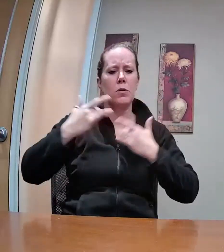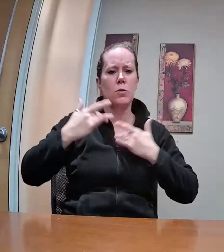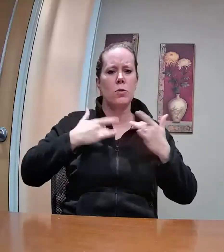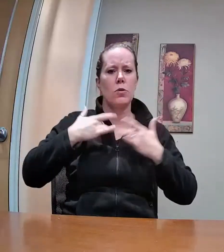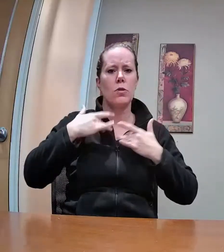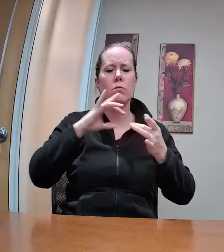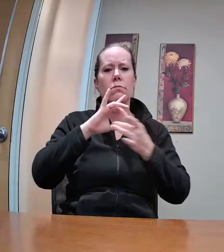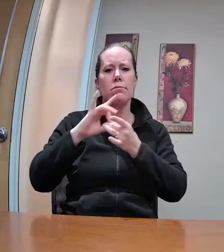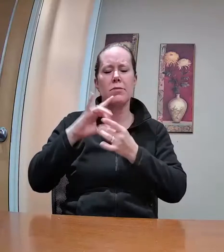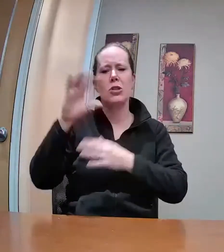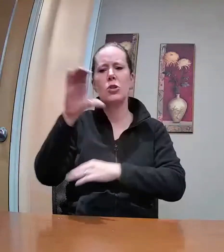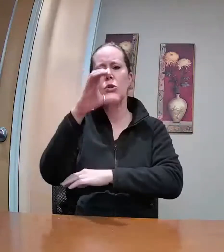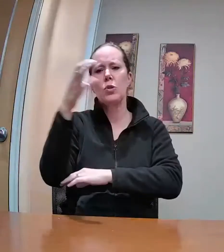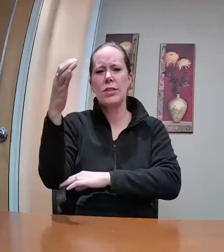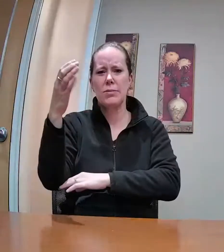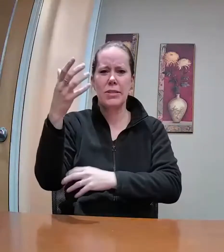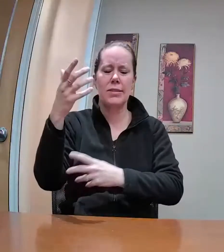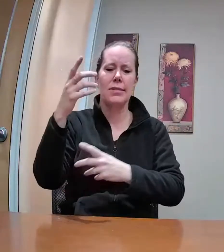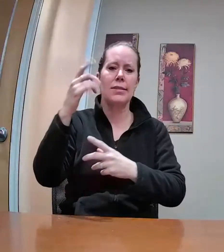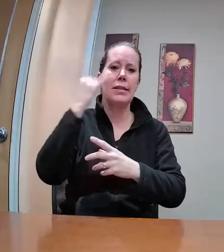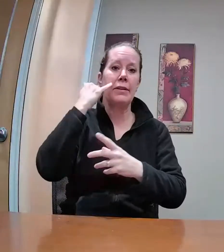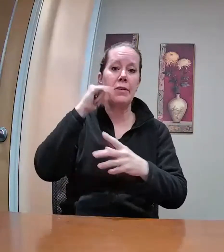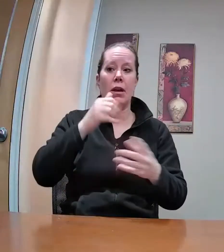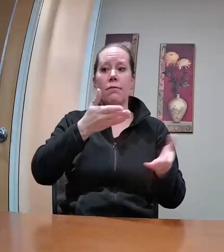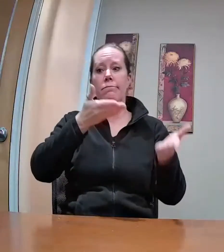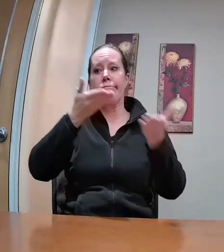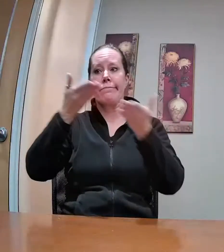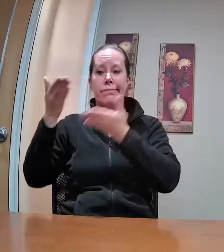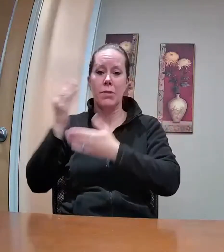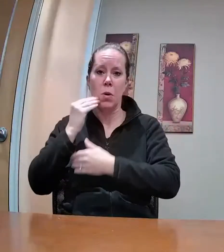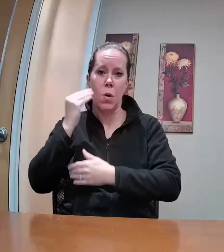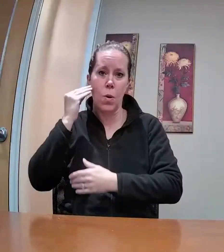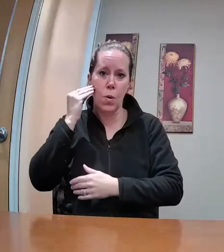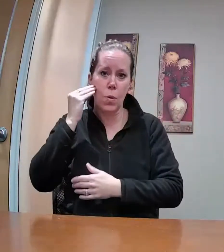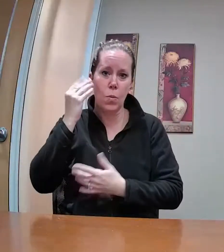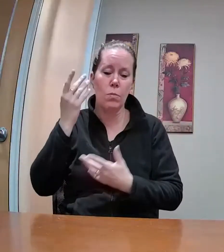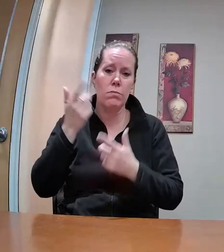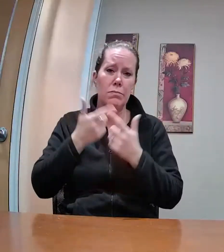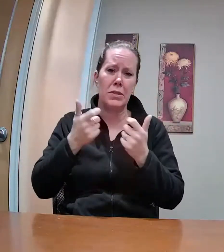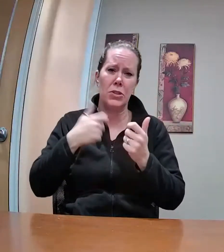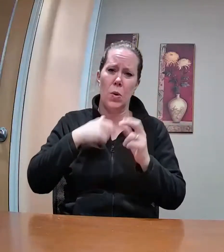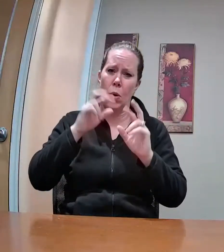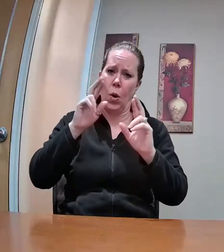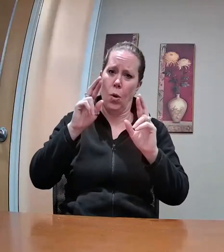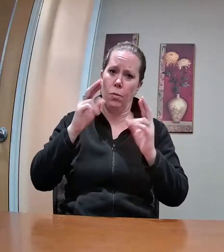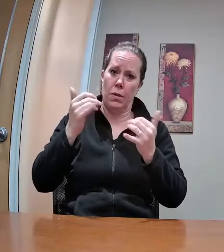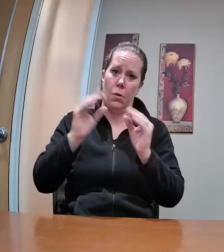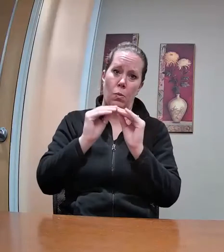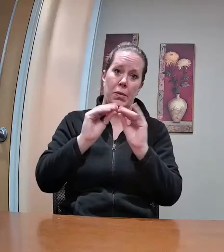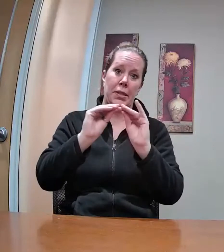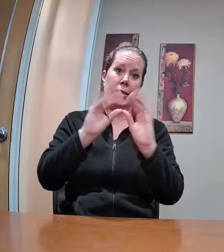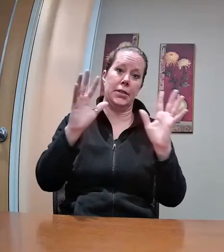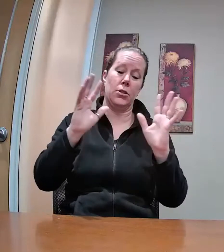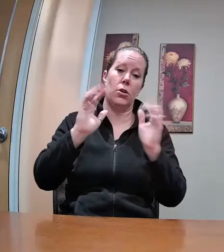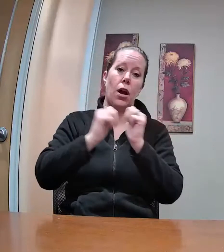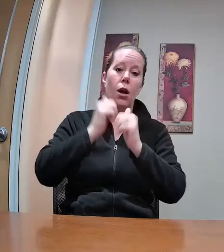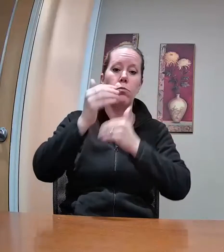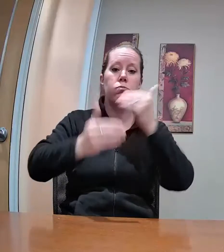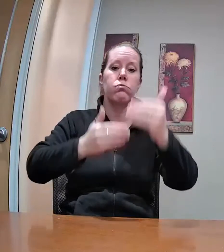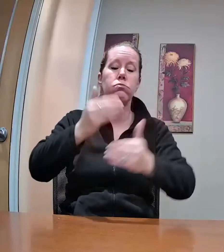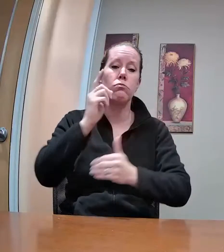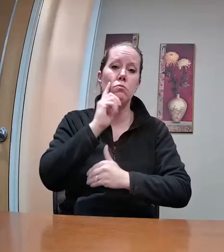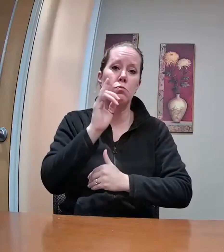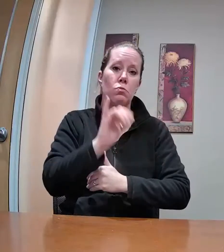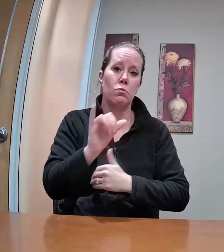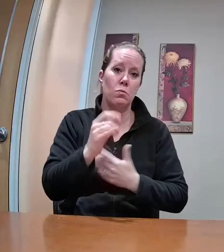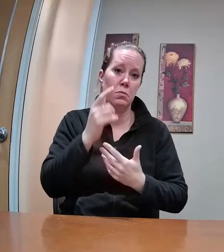about the Christmas time, about taking people out. I hope I've made that clear as to how things work for